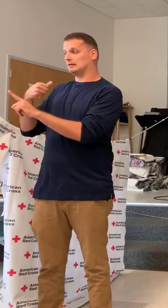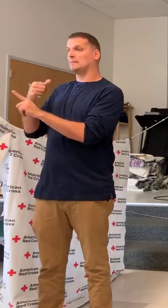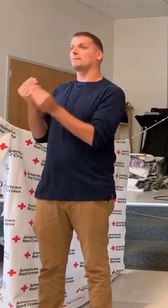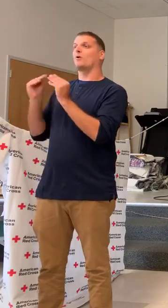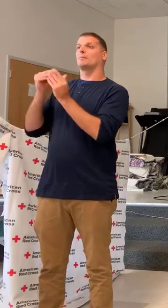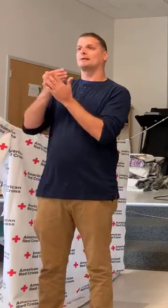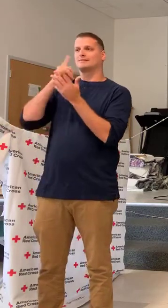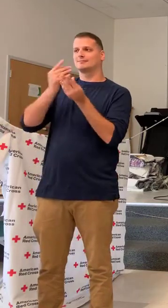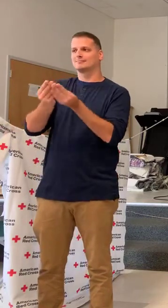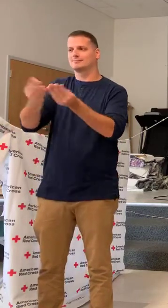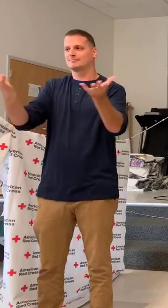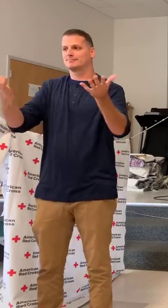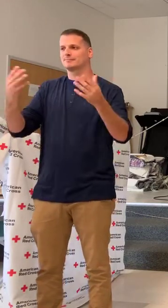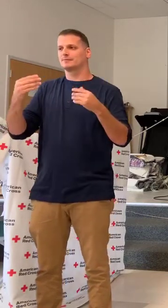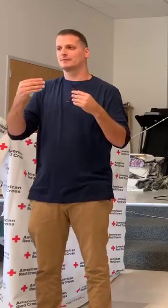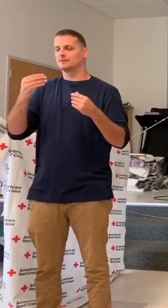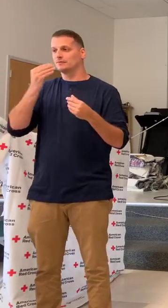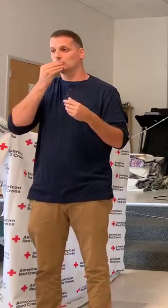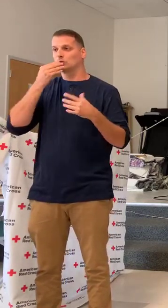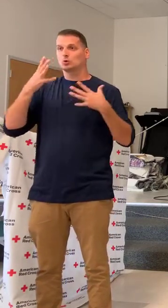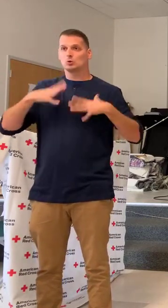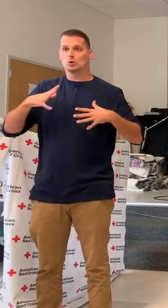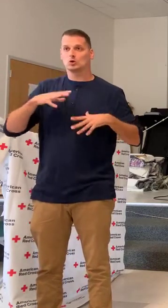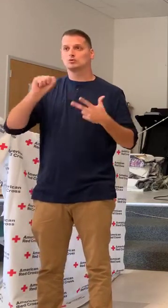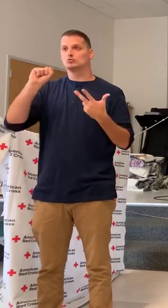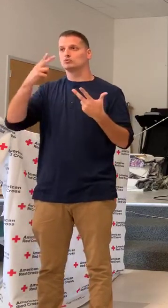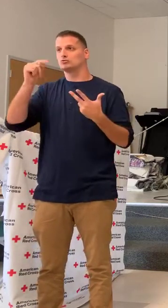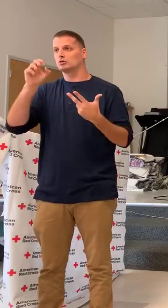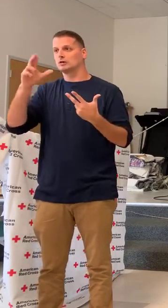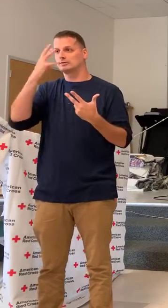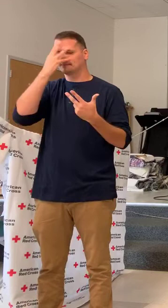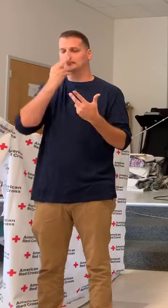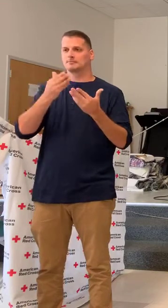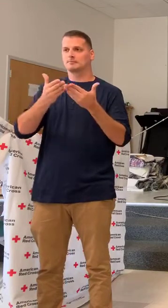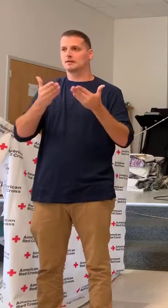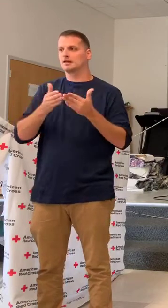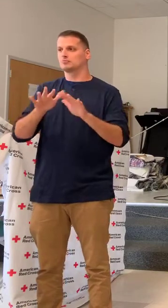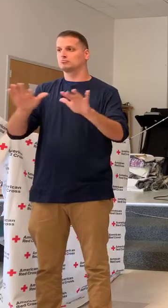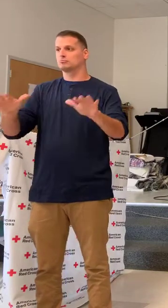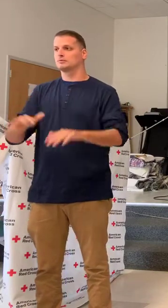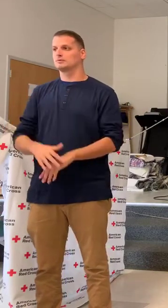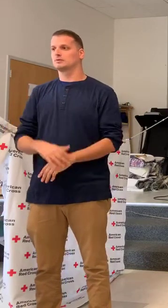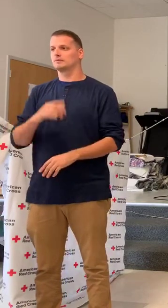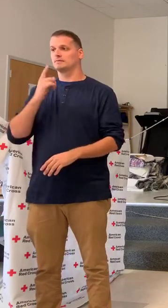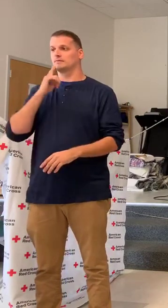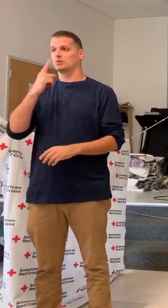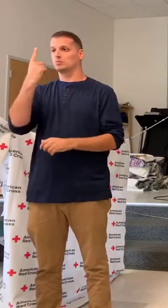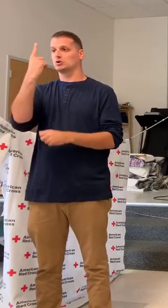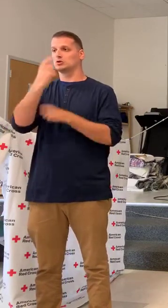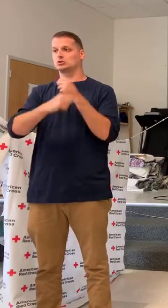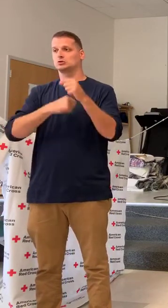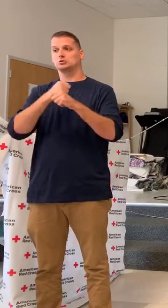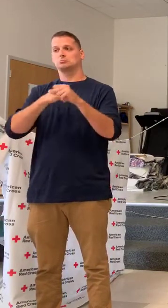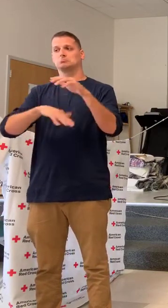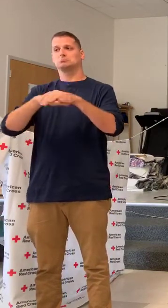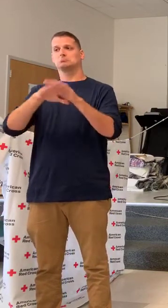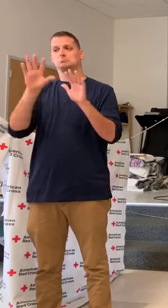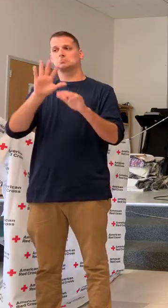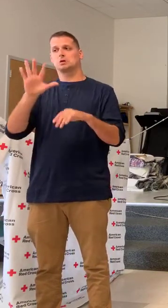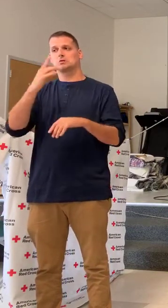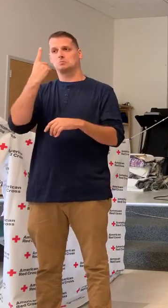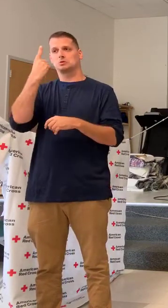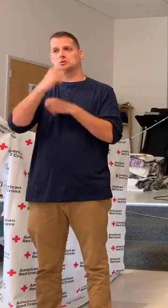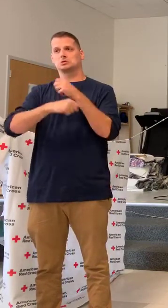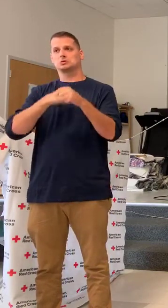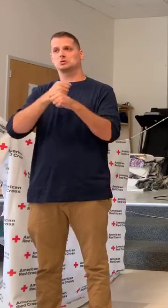shelter. They'll get you apartments, and up to a year, can go longer, but generally it's up to about a year that they'll be taking care of you